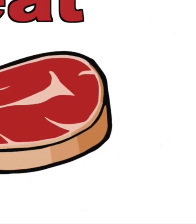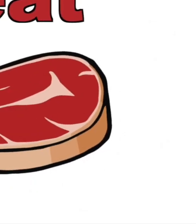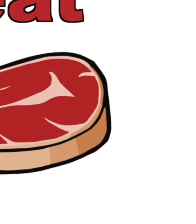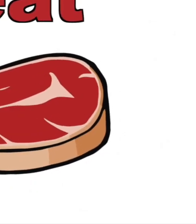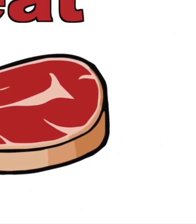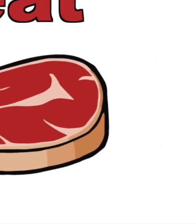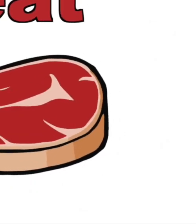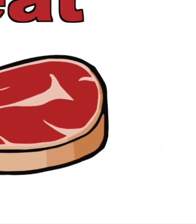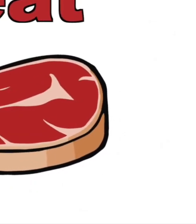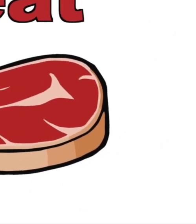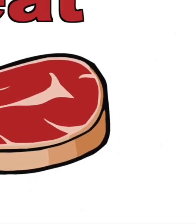Meat.